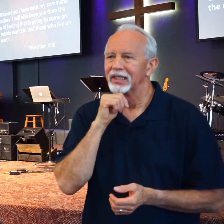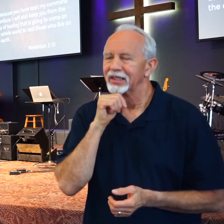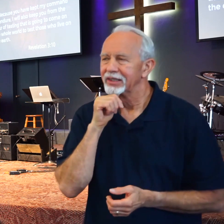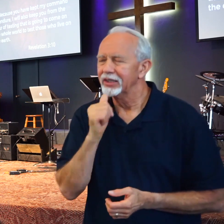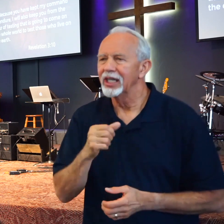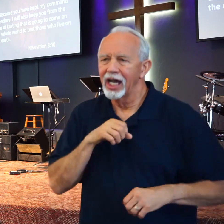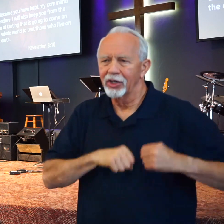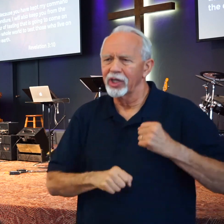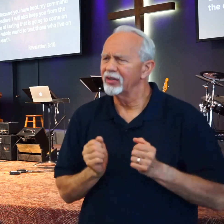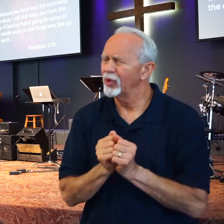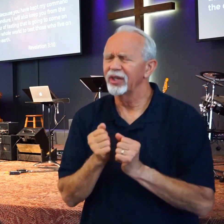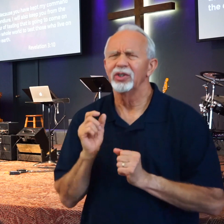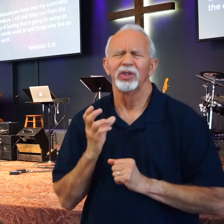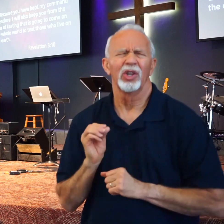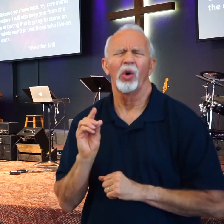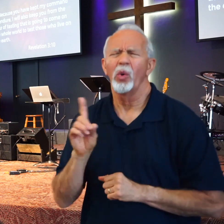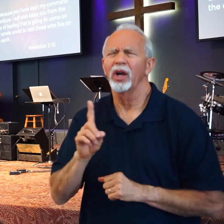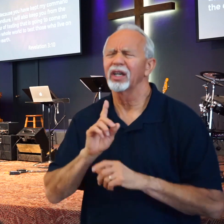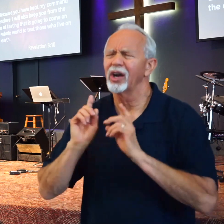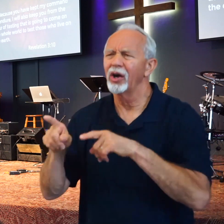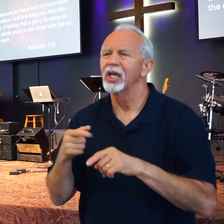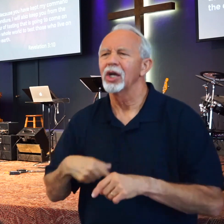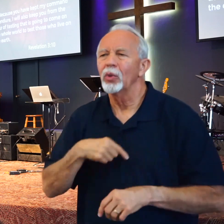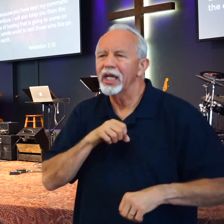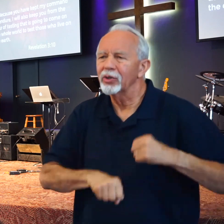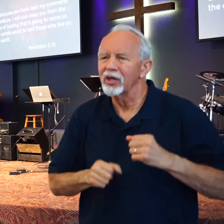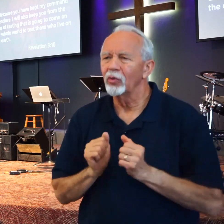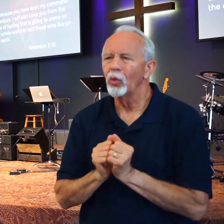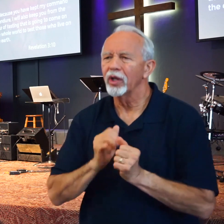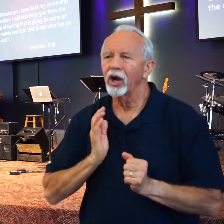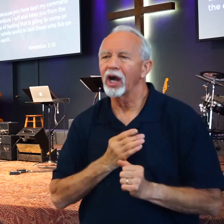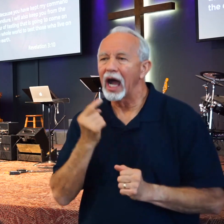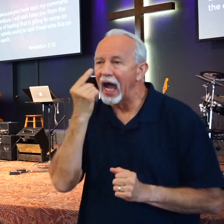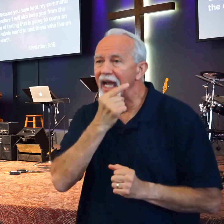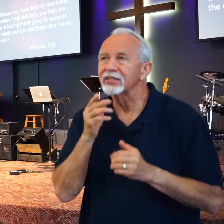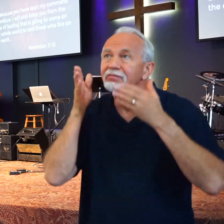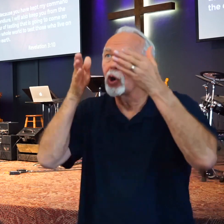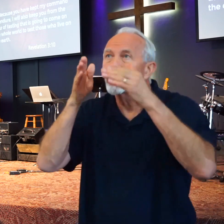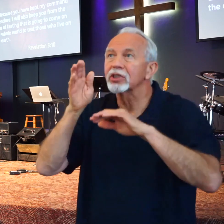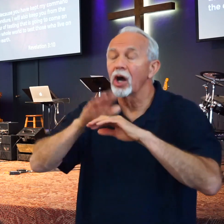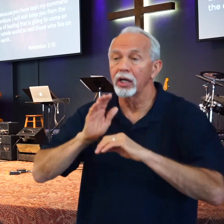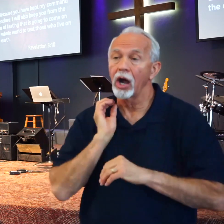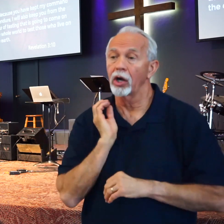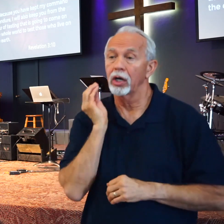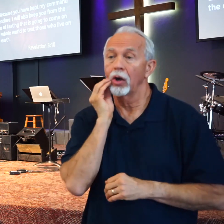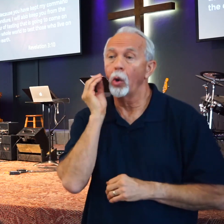with nowhere to go. We grieve with our eyes fixed on our home with the Lord.